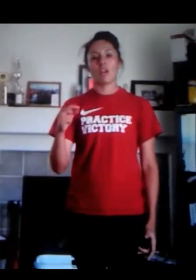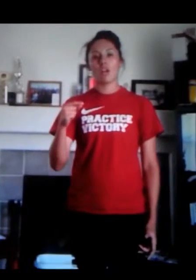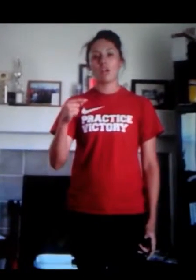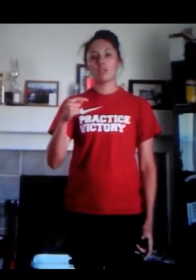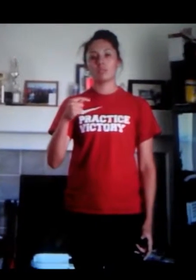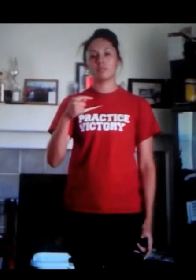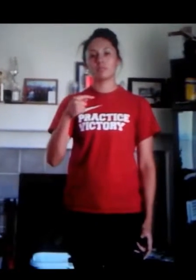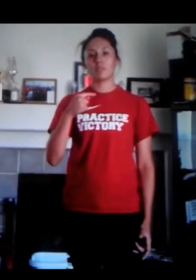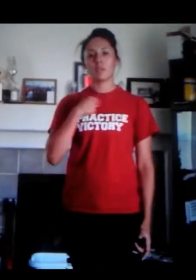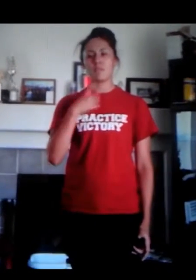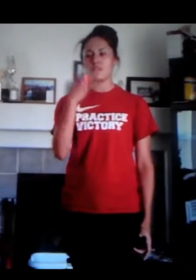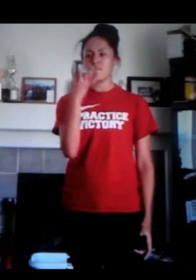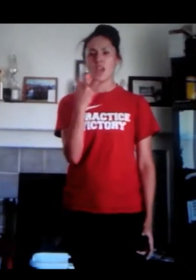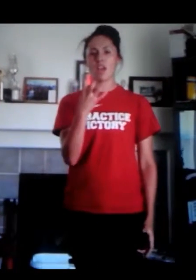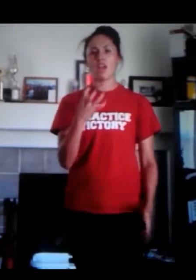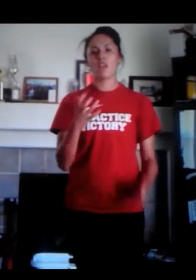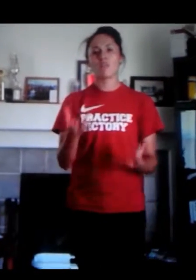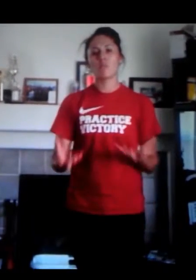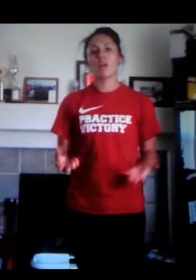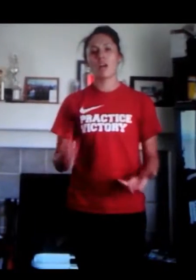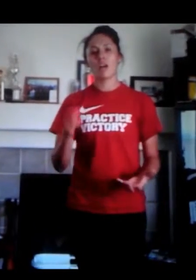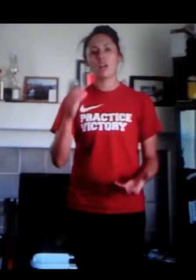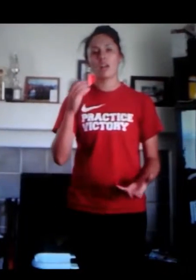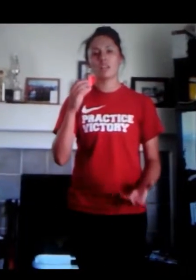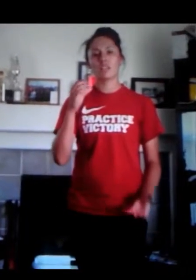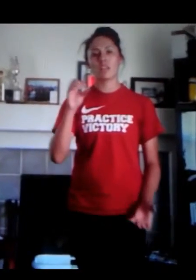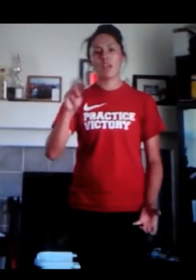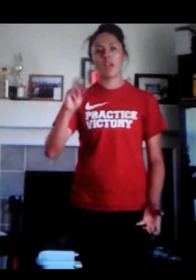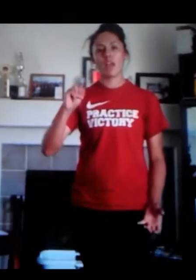and to see Michael Jackson in my car.